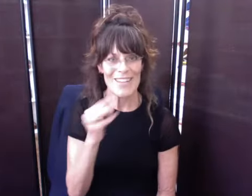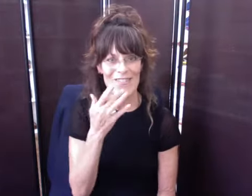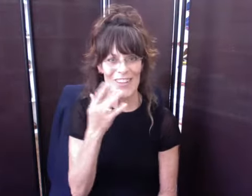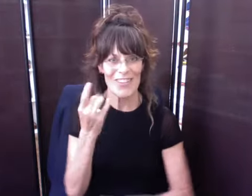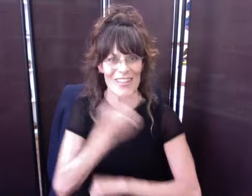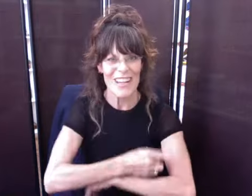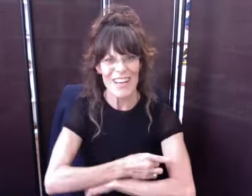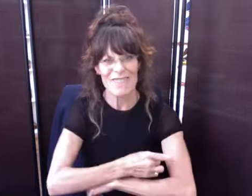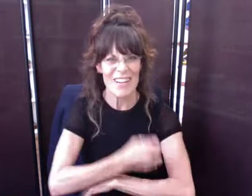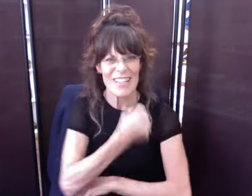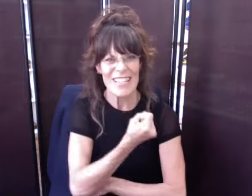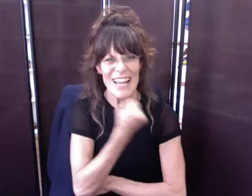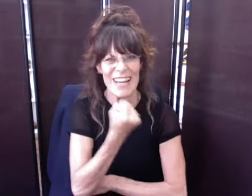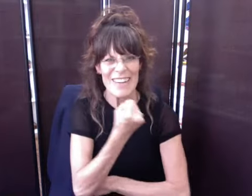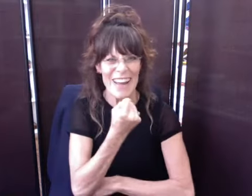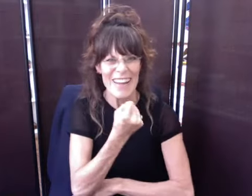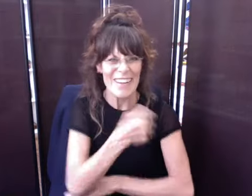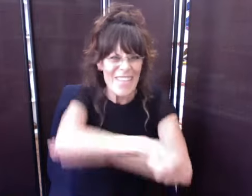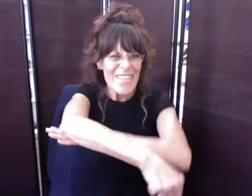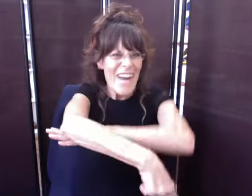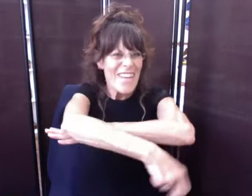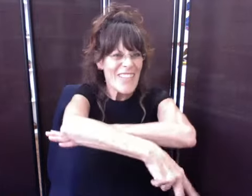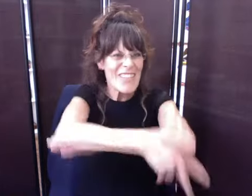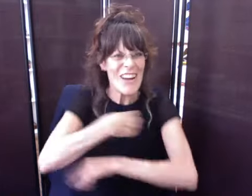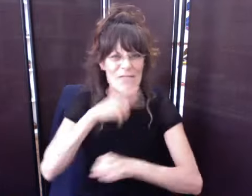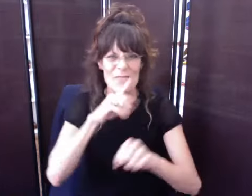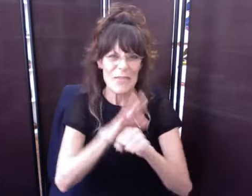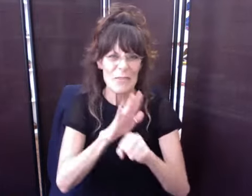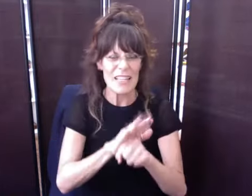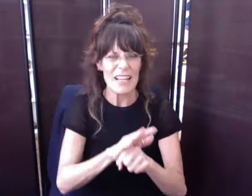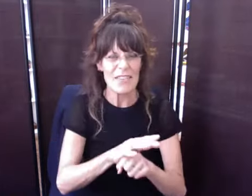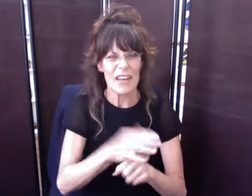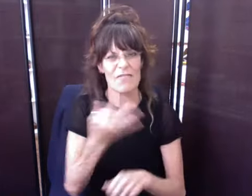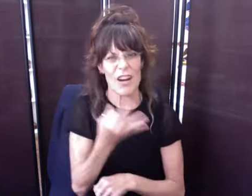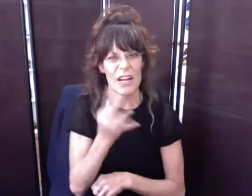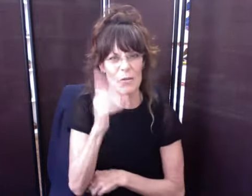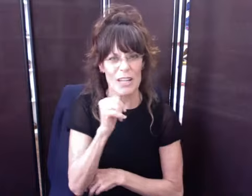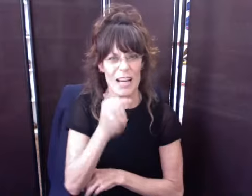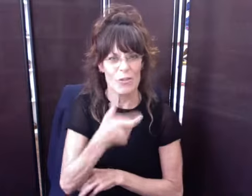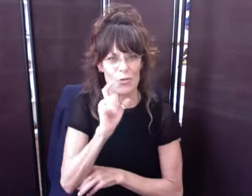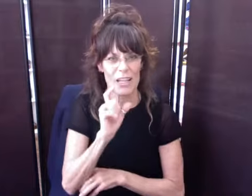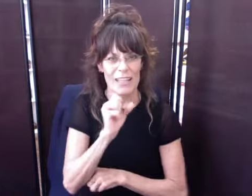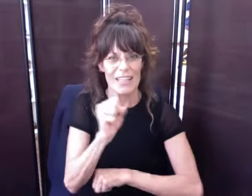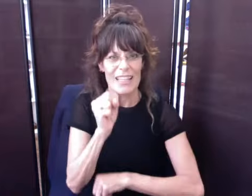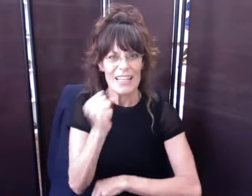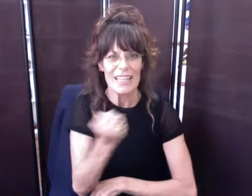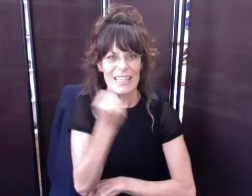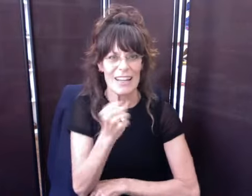Saturday afternoon, when I had promised myself Friday I wouldn't be drinking this weekend, and Saturday afternoon I'm making my plans to go to the bar,